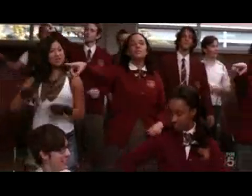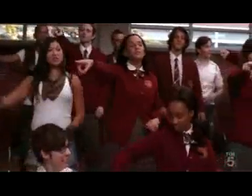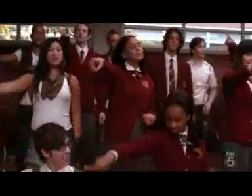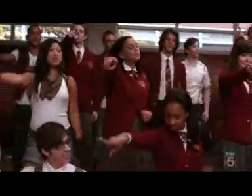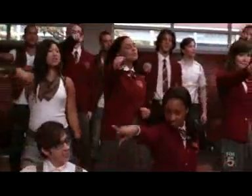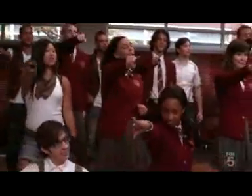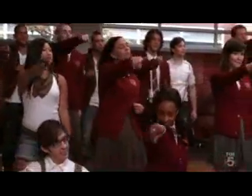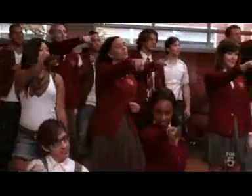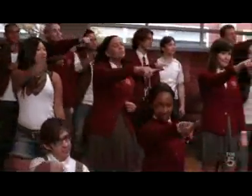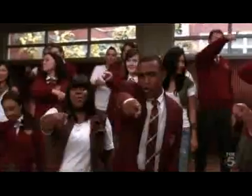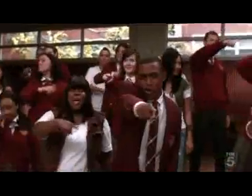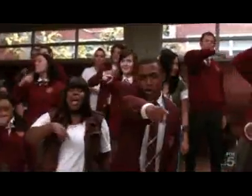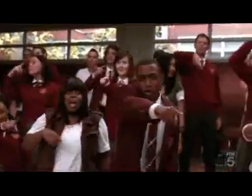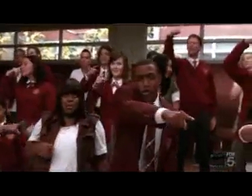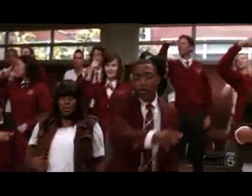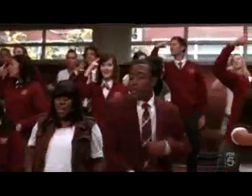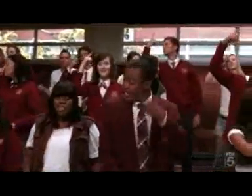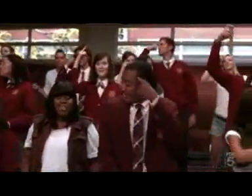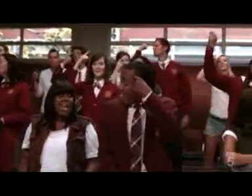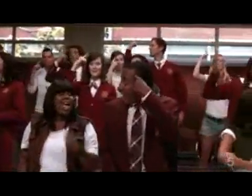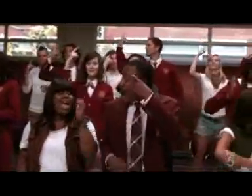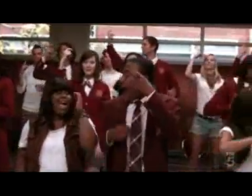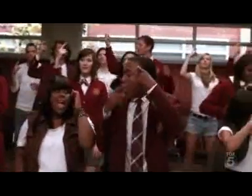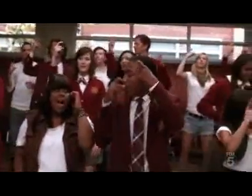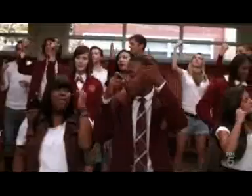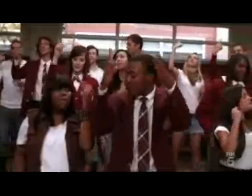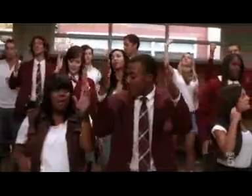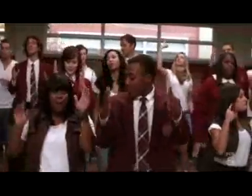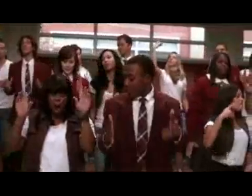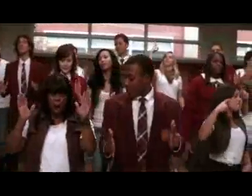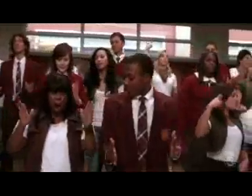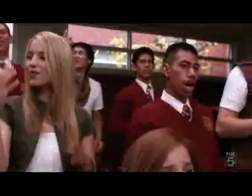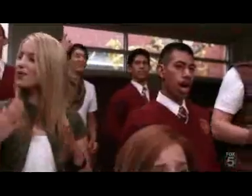may say I'm a dreamer